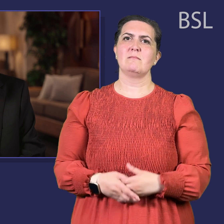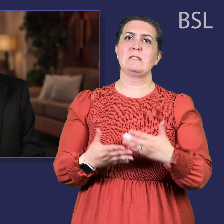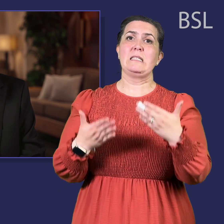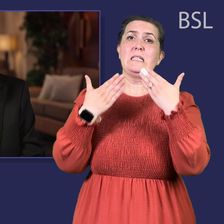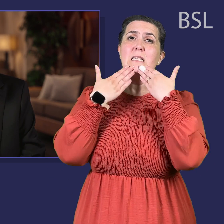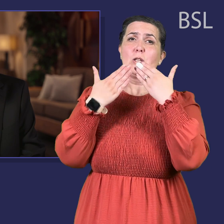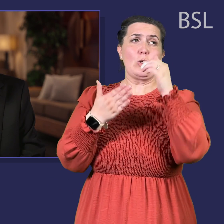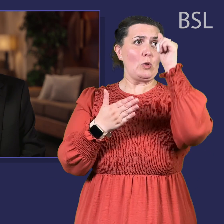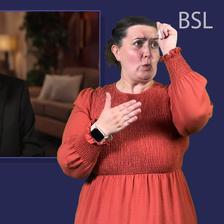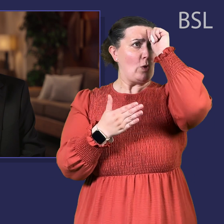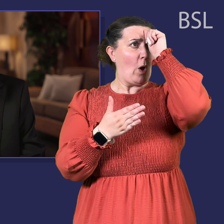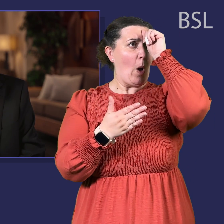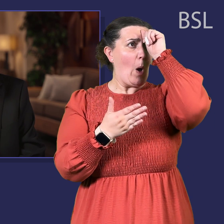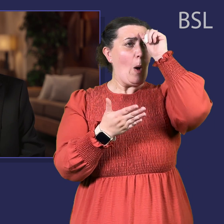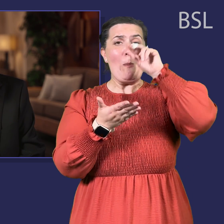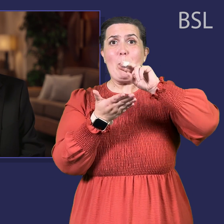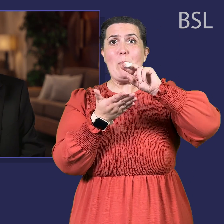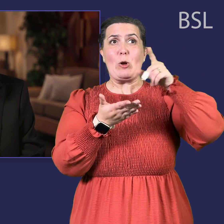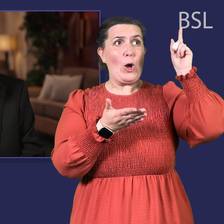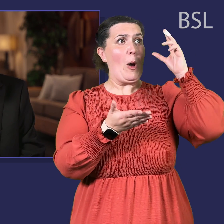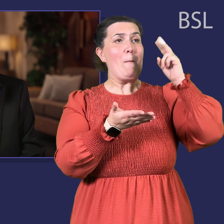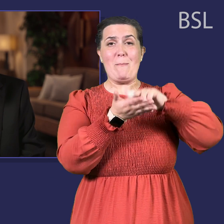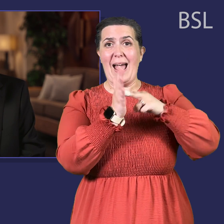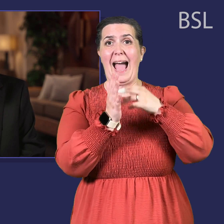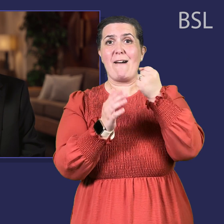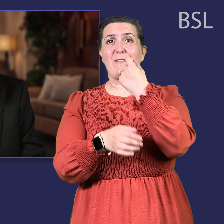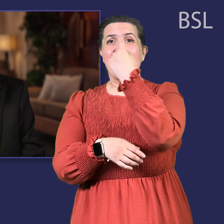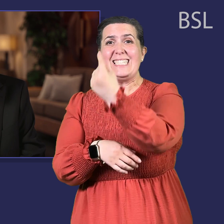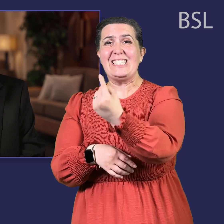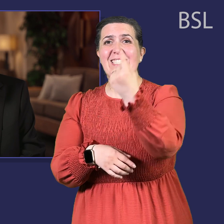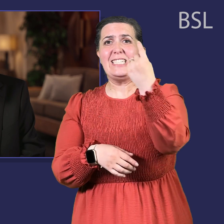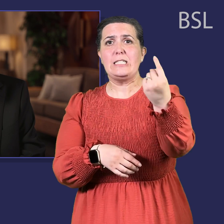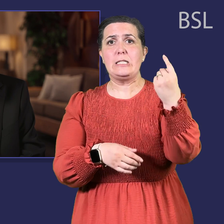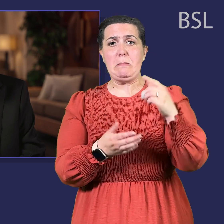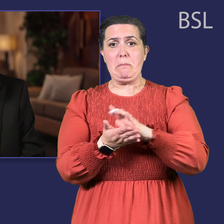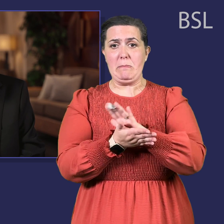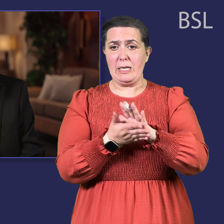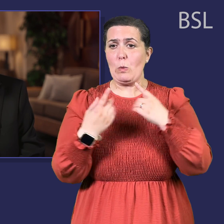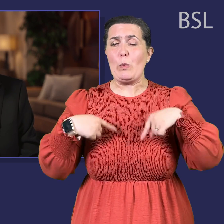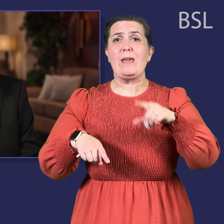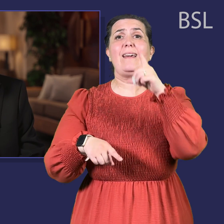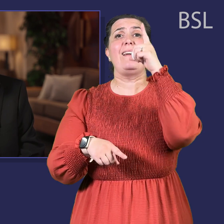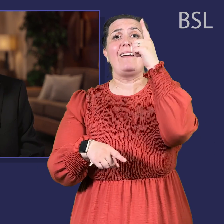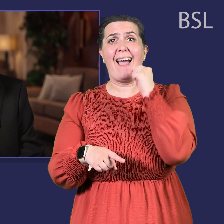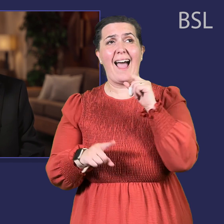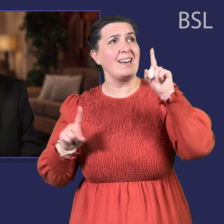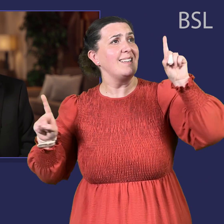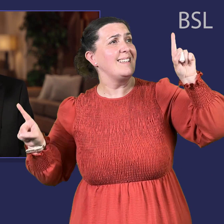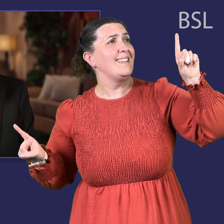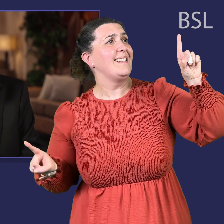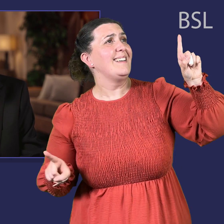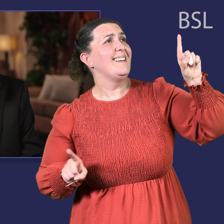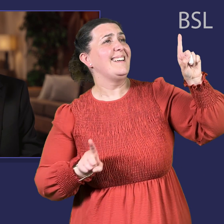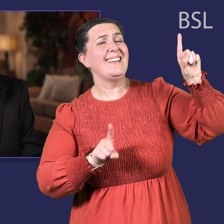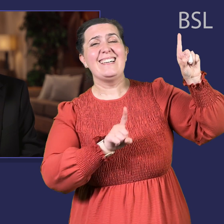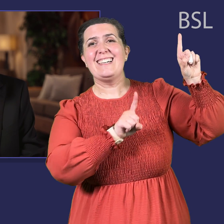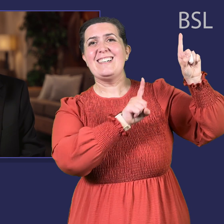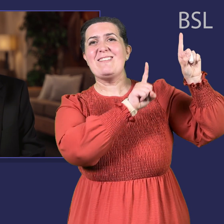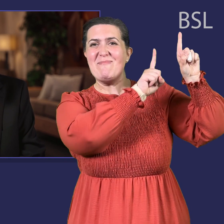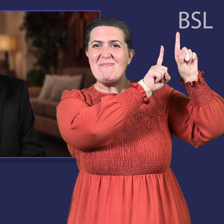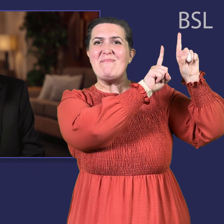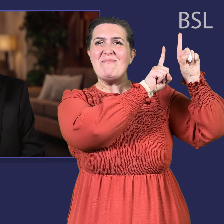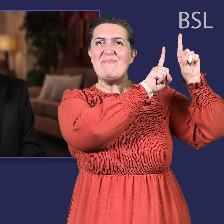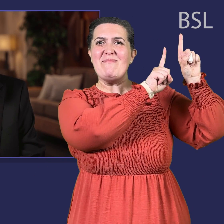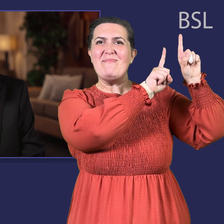I'm very thankful to know that God has a plan for his children that makes it possible for us to return